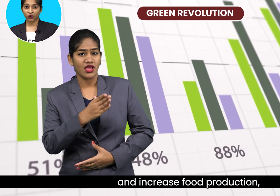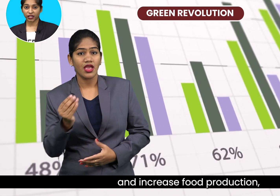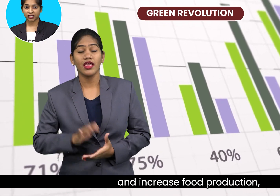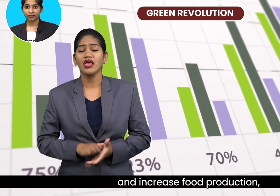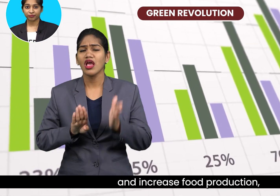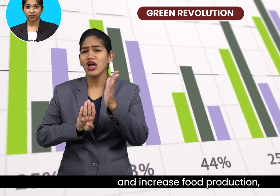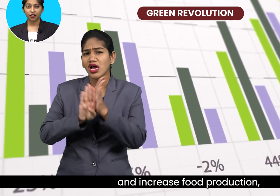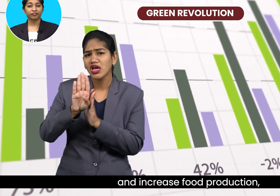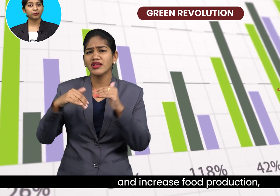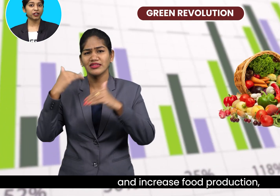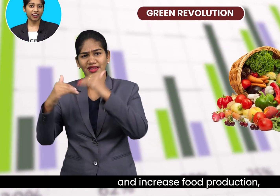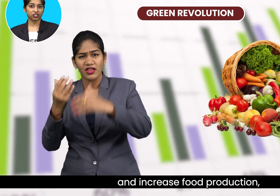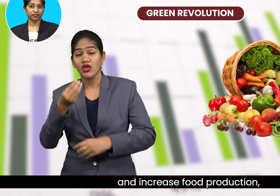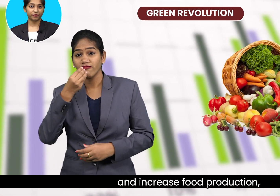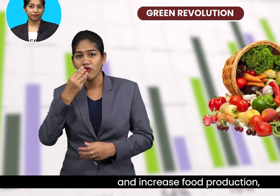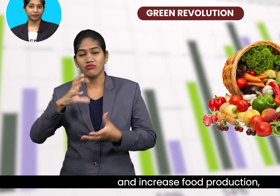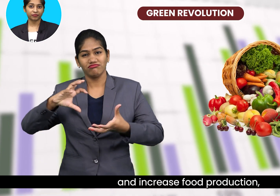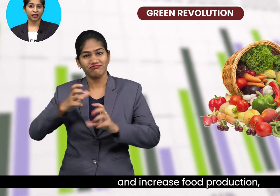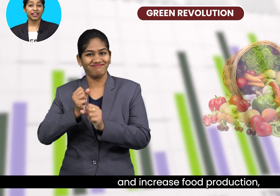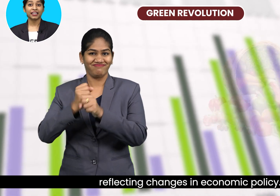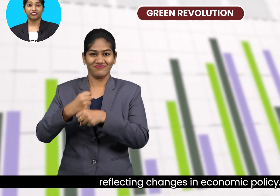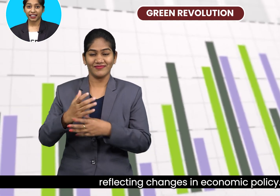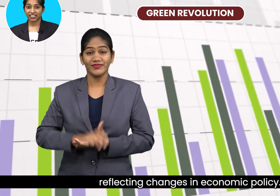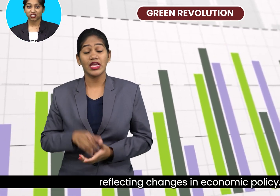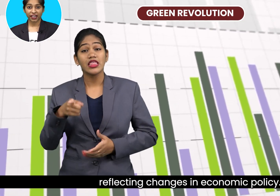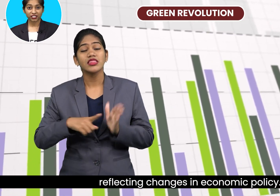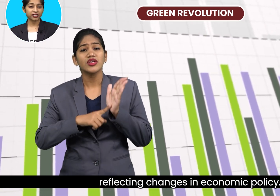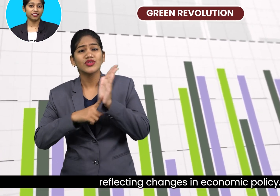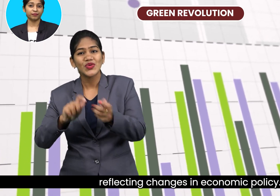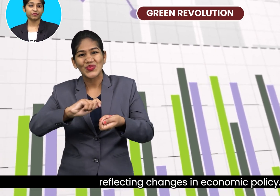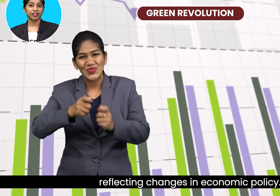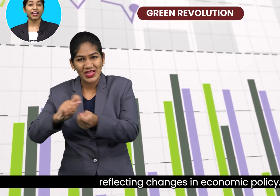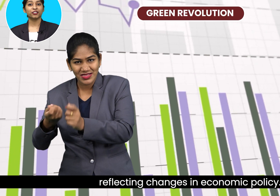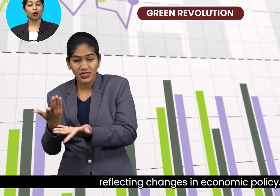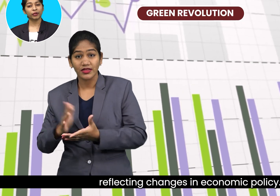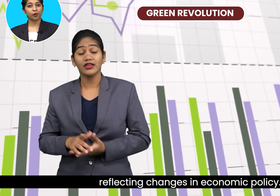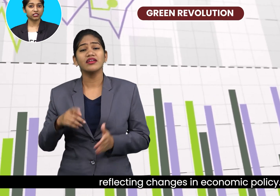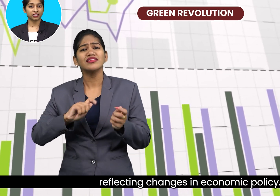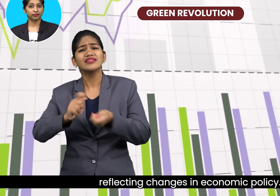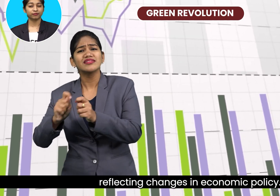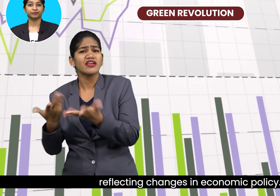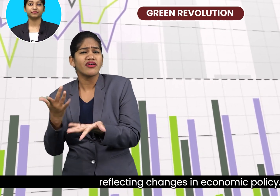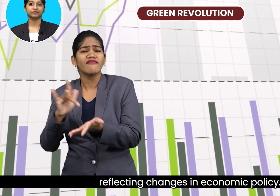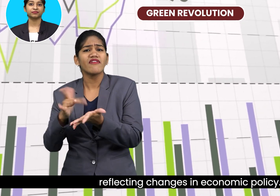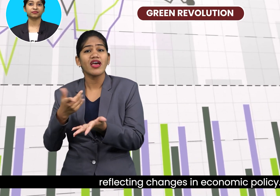and increase food production, reflecting changes in economic